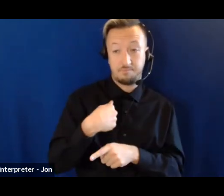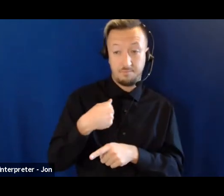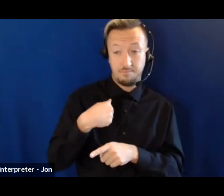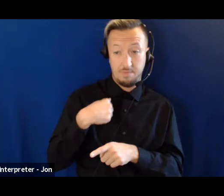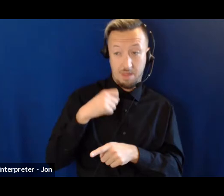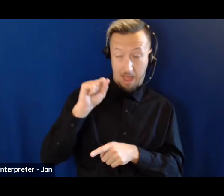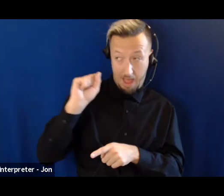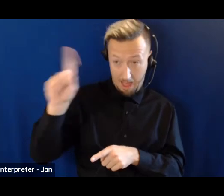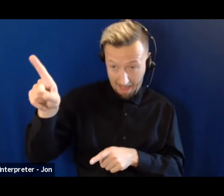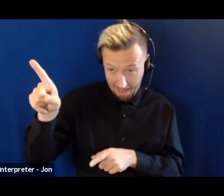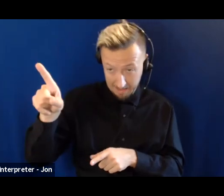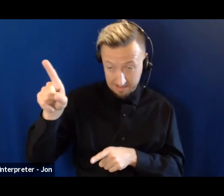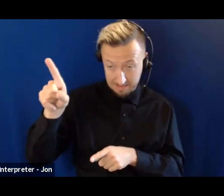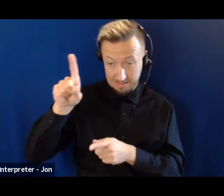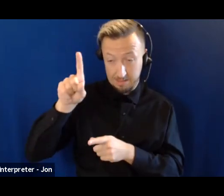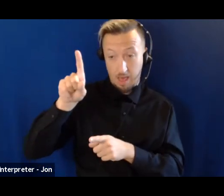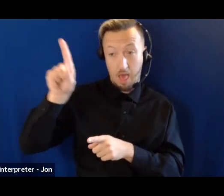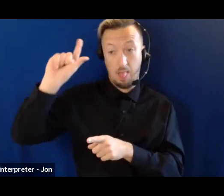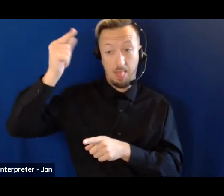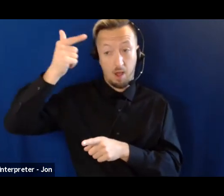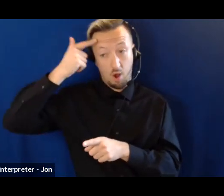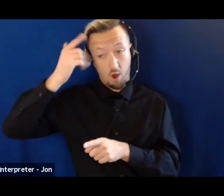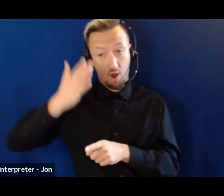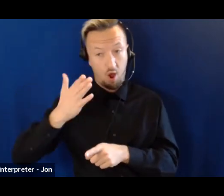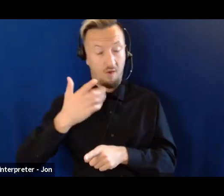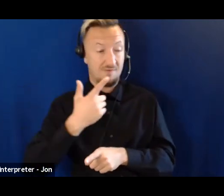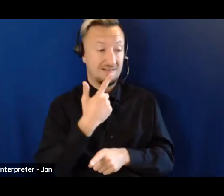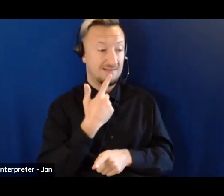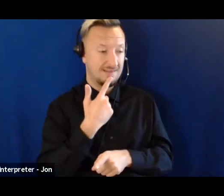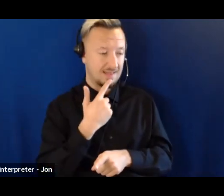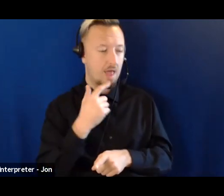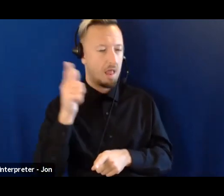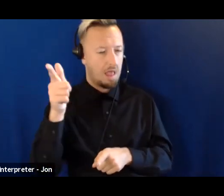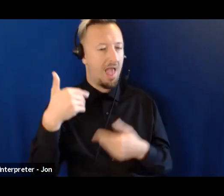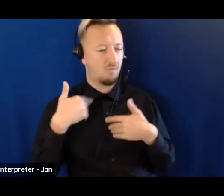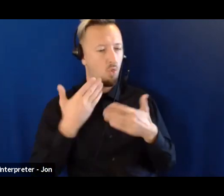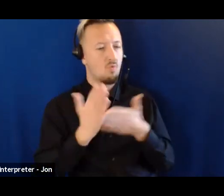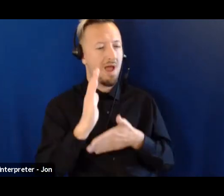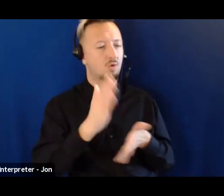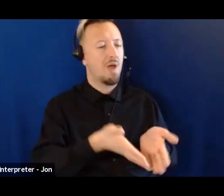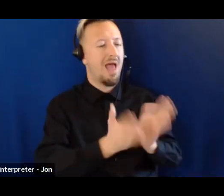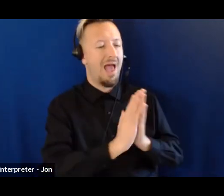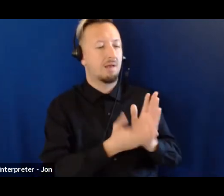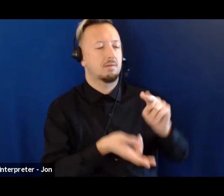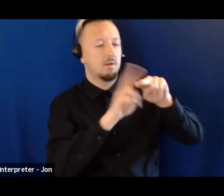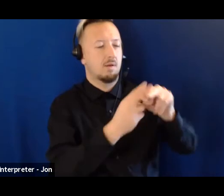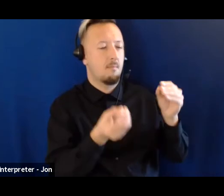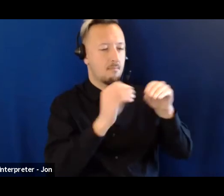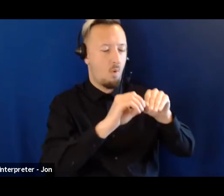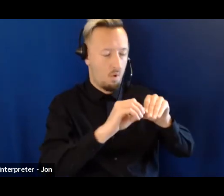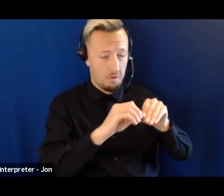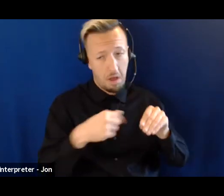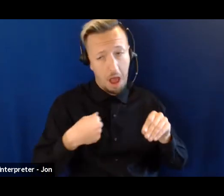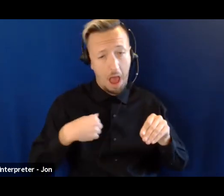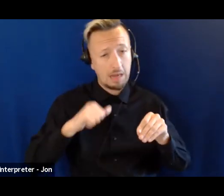this specifically, I was told that the governor could ask for more than the Rehab Act requires. I don't